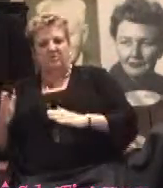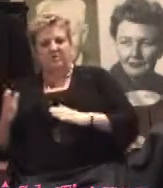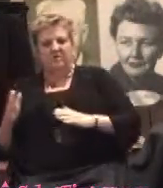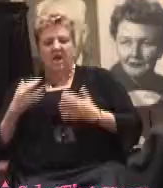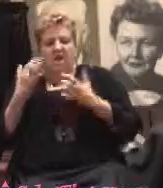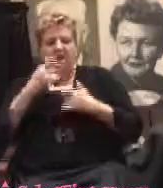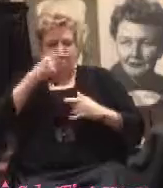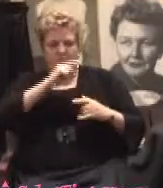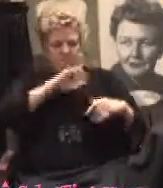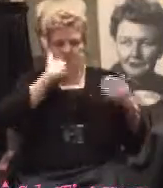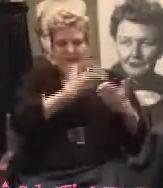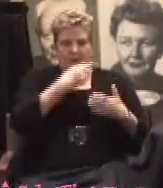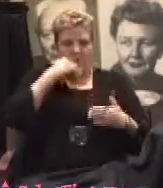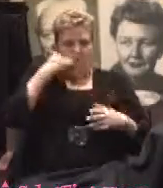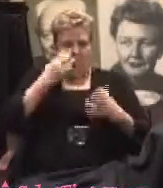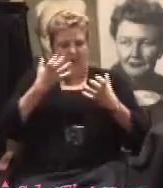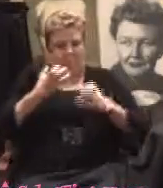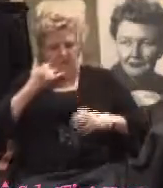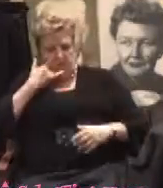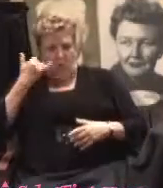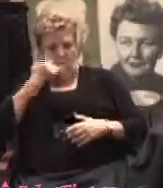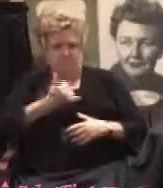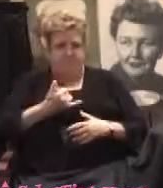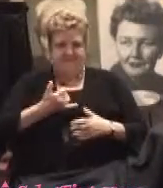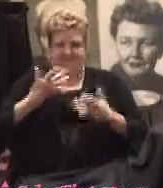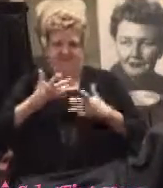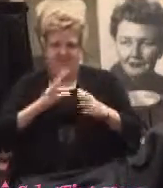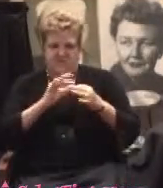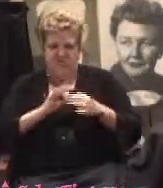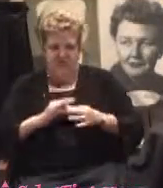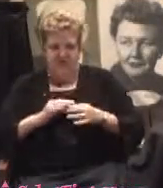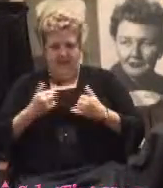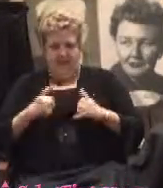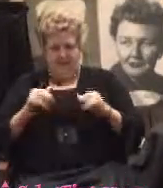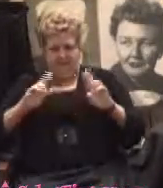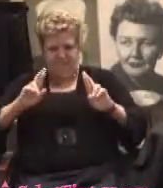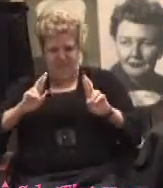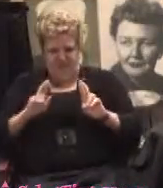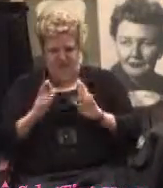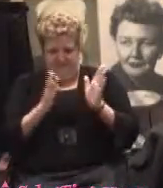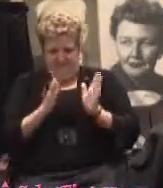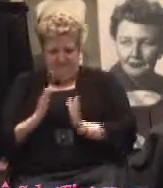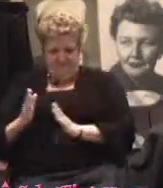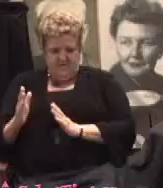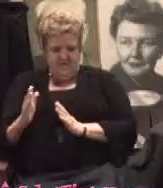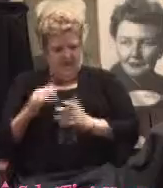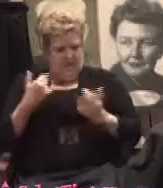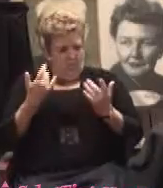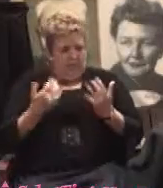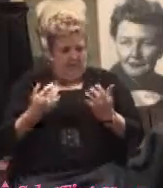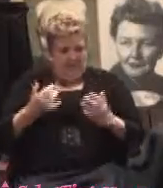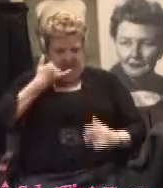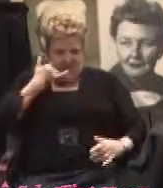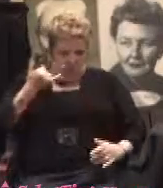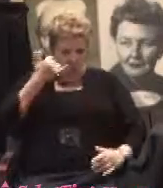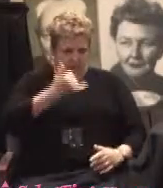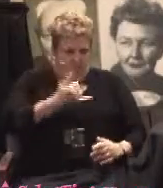argument. And I got all my arguments together in a row, and I waited till he got home, and I called him up, and I'm screaming at